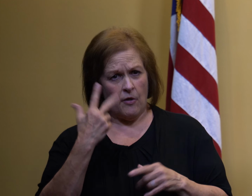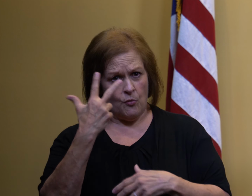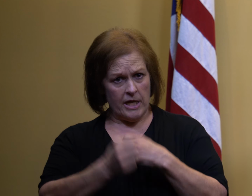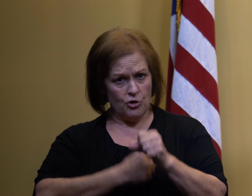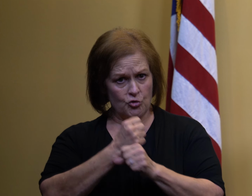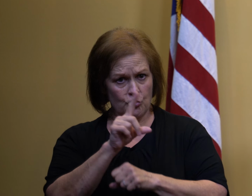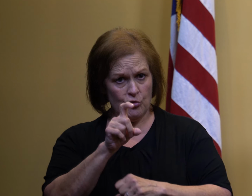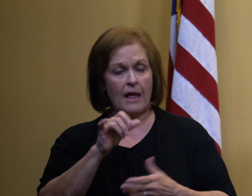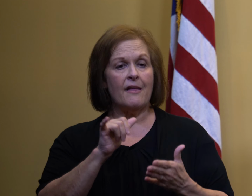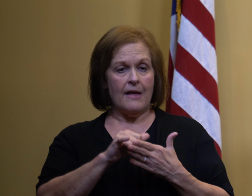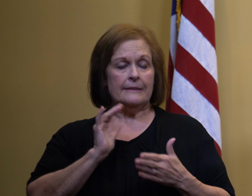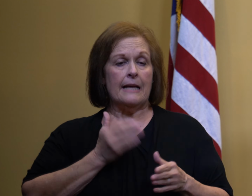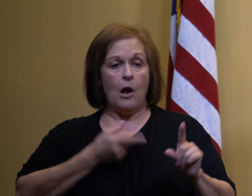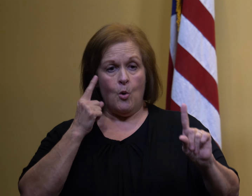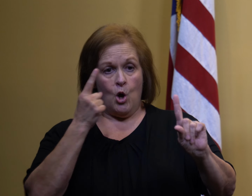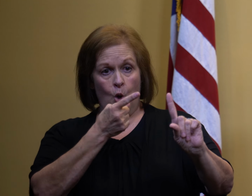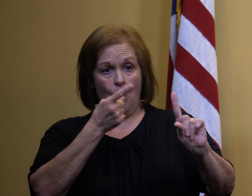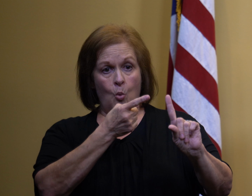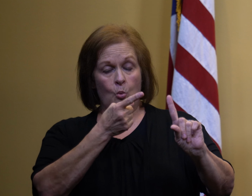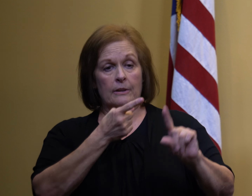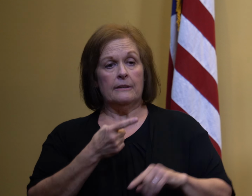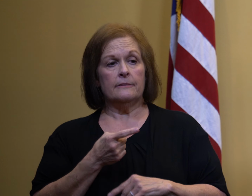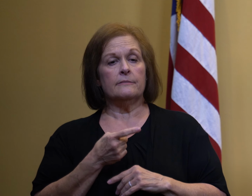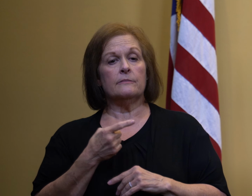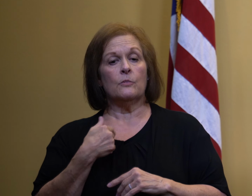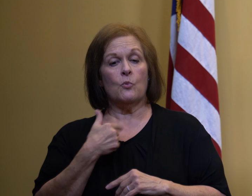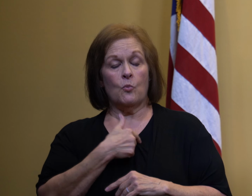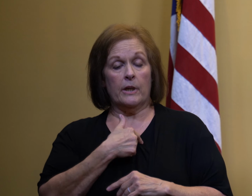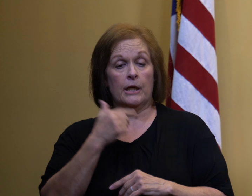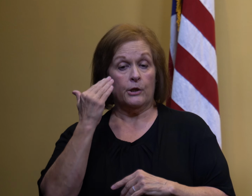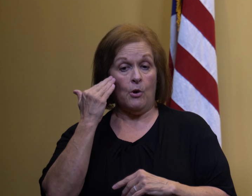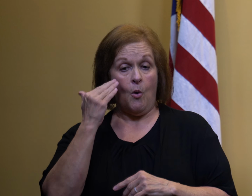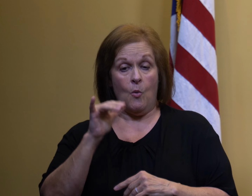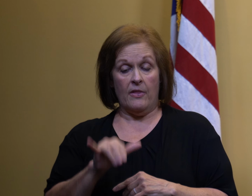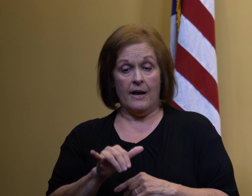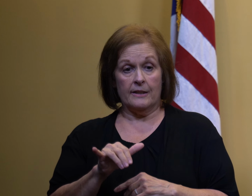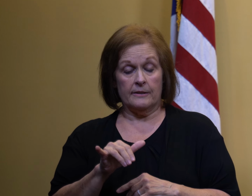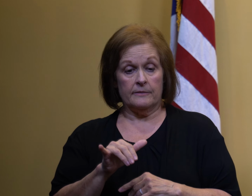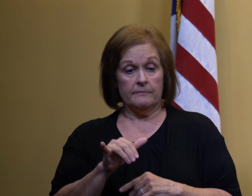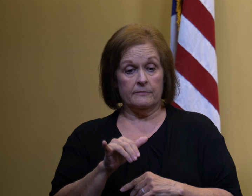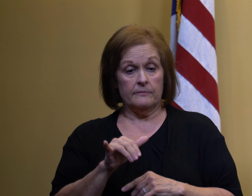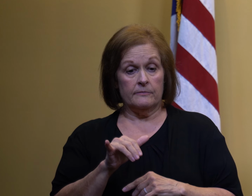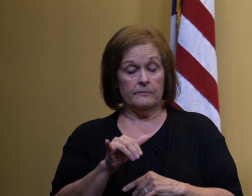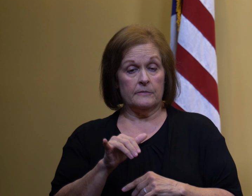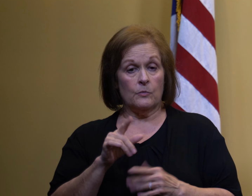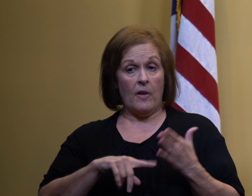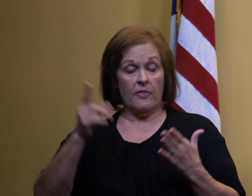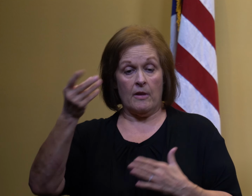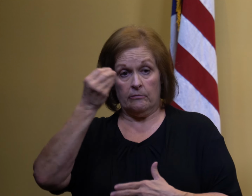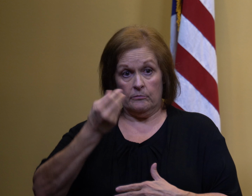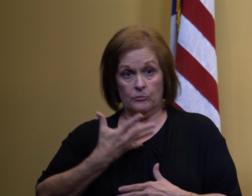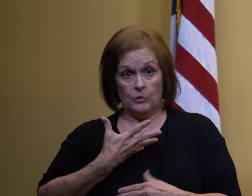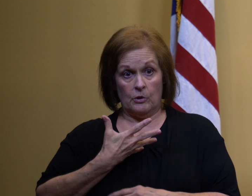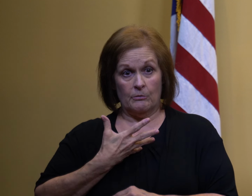3 years. That's our goal. That's our goal. And we know that and what I'm being told in regards